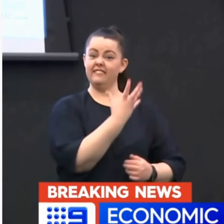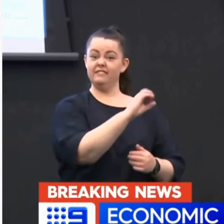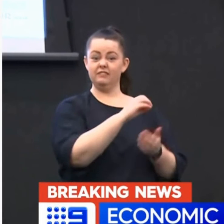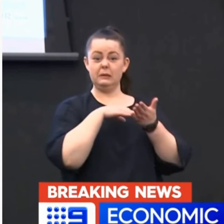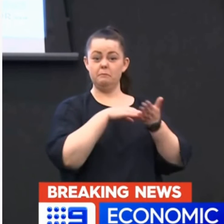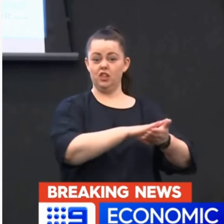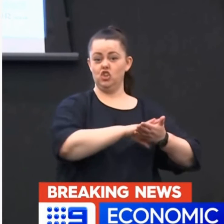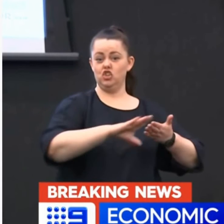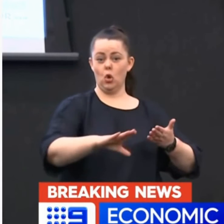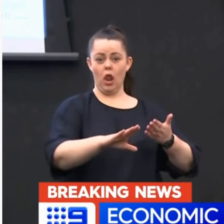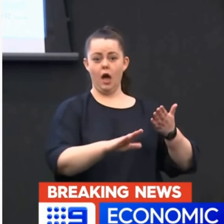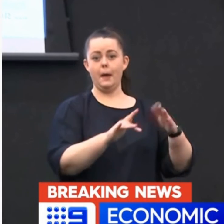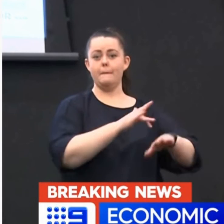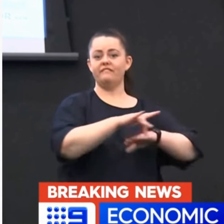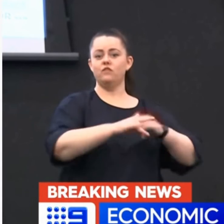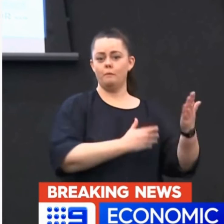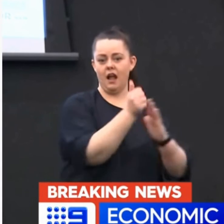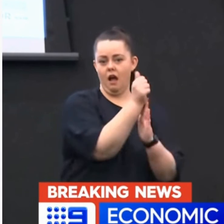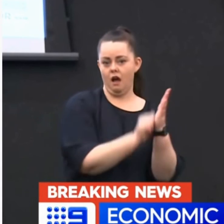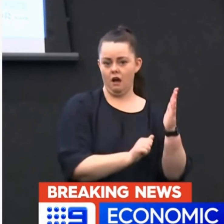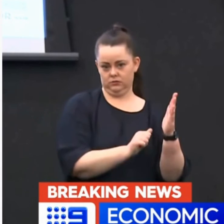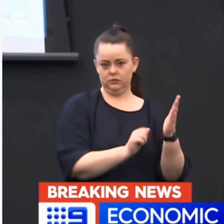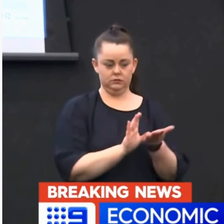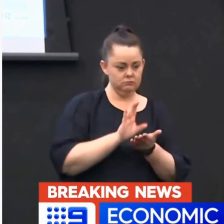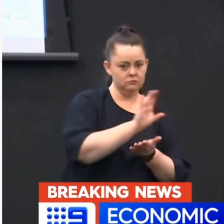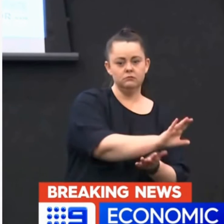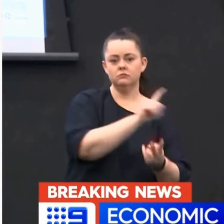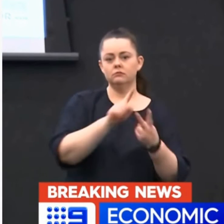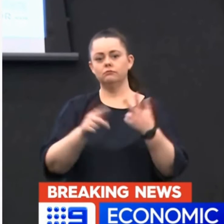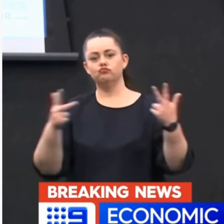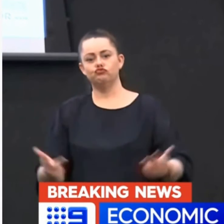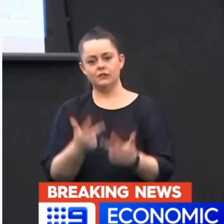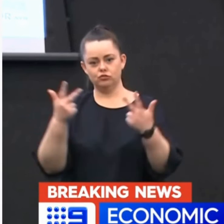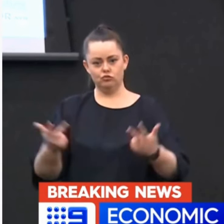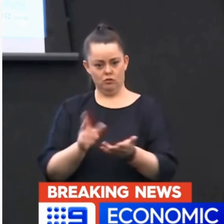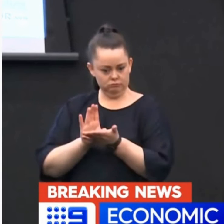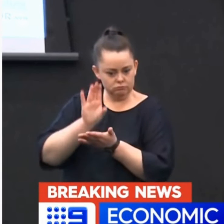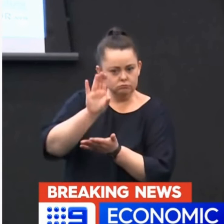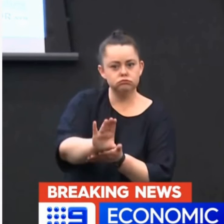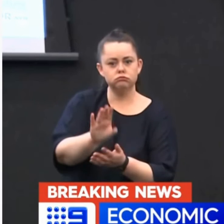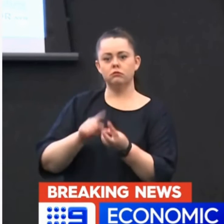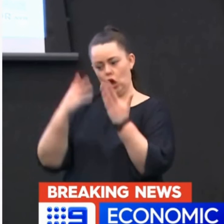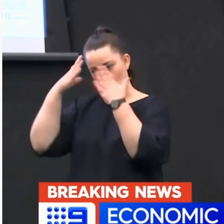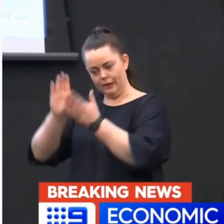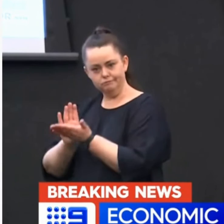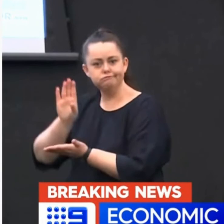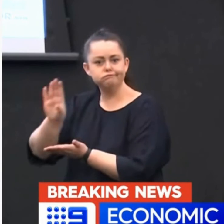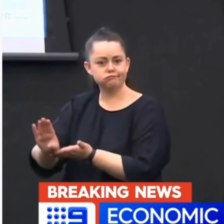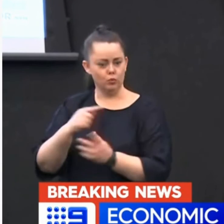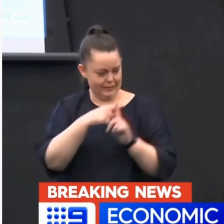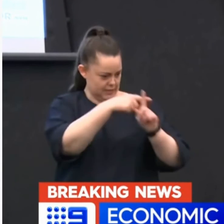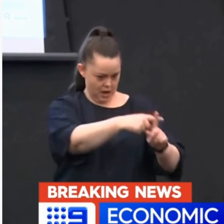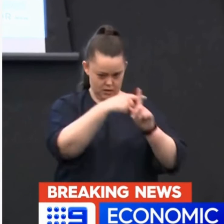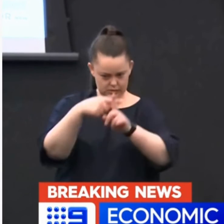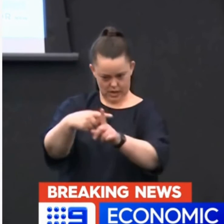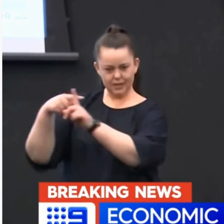package. We want to get people out and about enjoying the things they love as soon as possible. And this is targeted spending on those areas of the